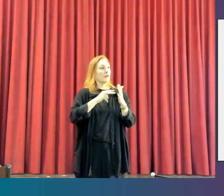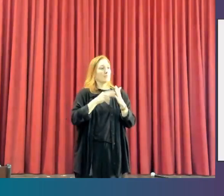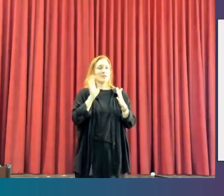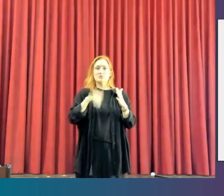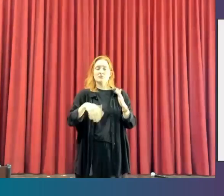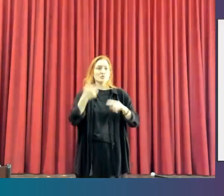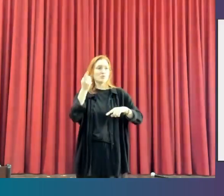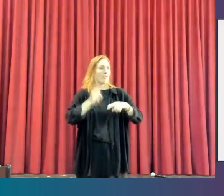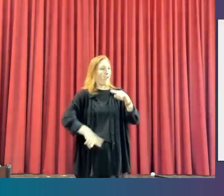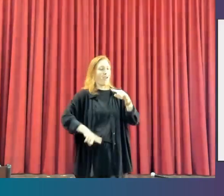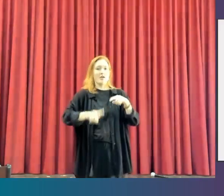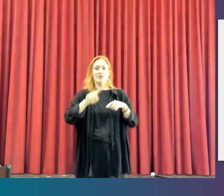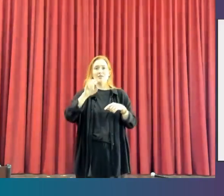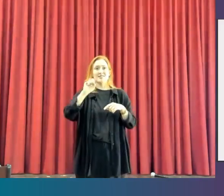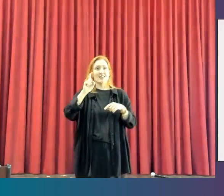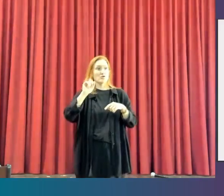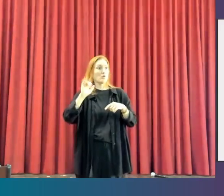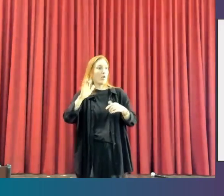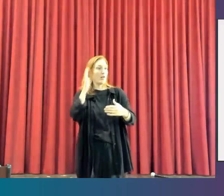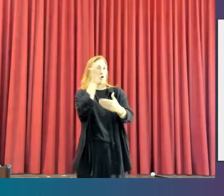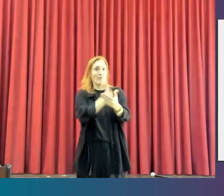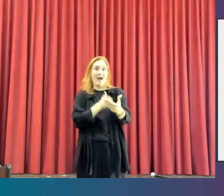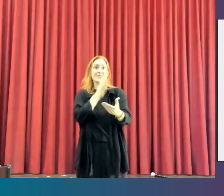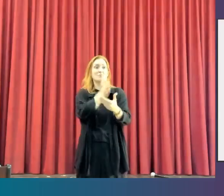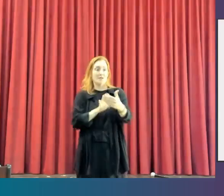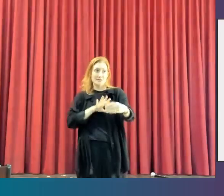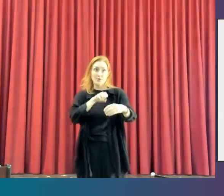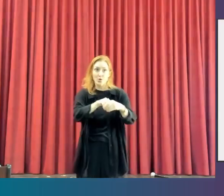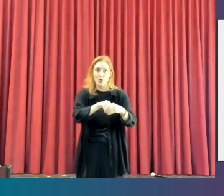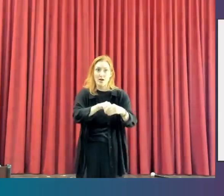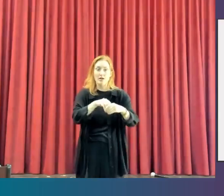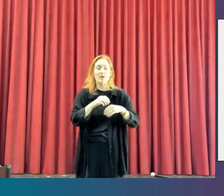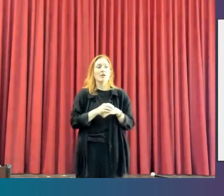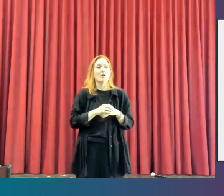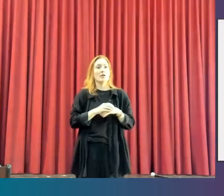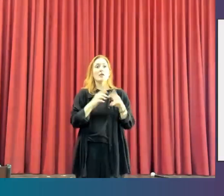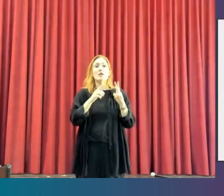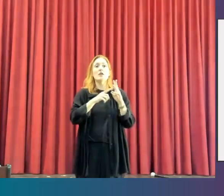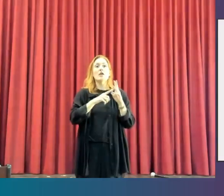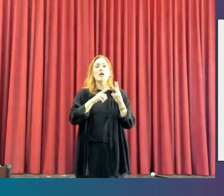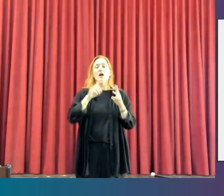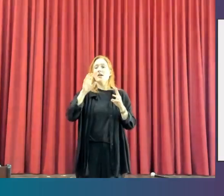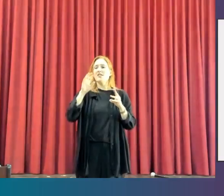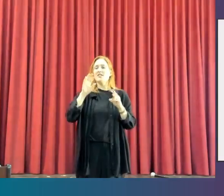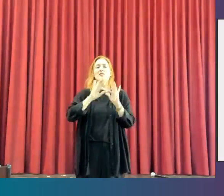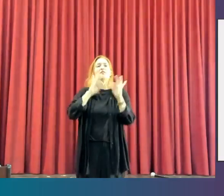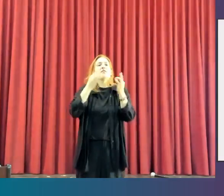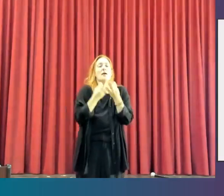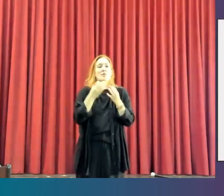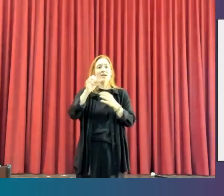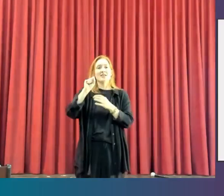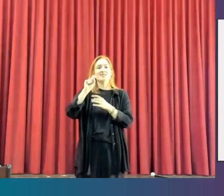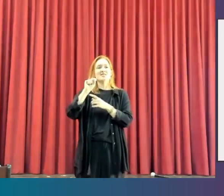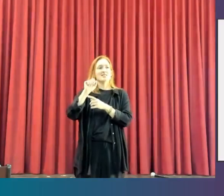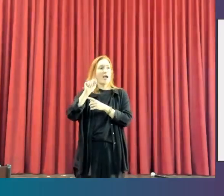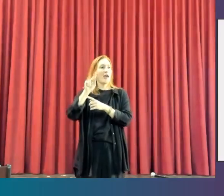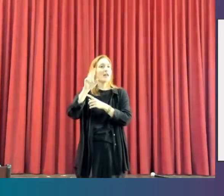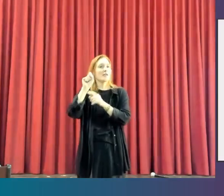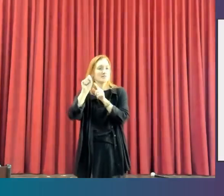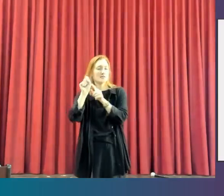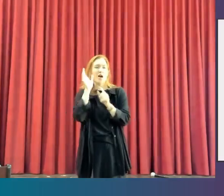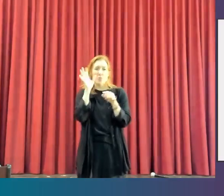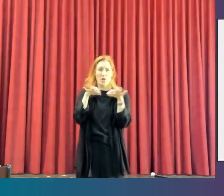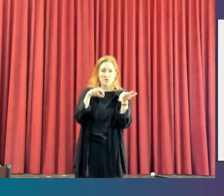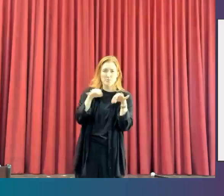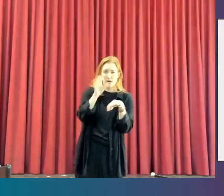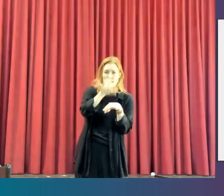harassment, our familial status, which we're going to talk about more today, and if we have a